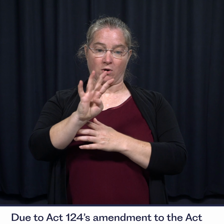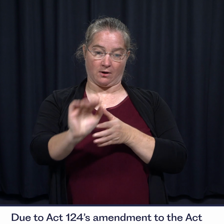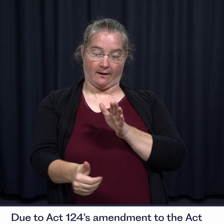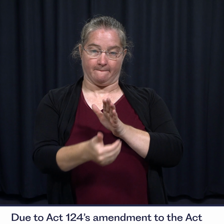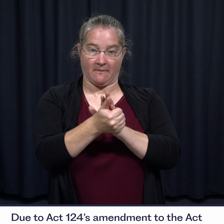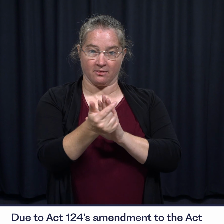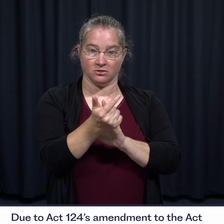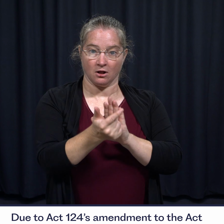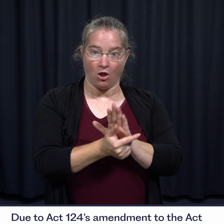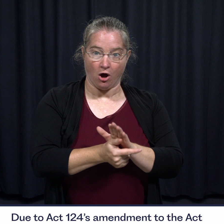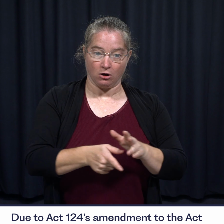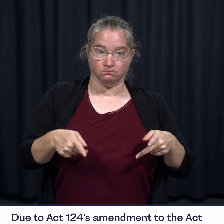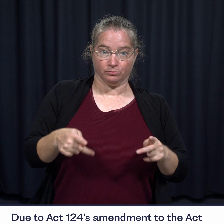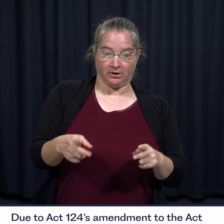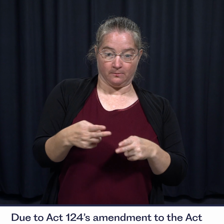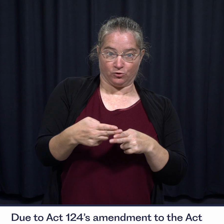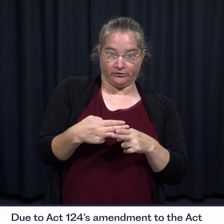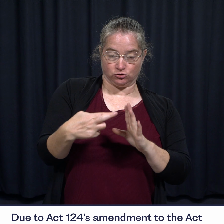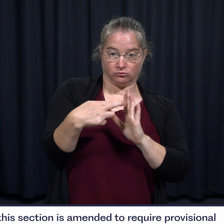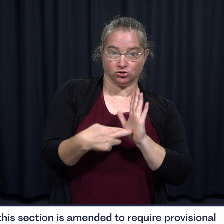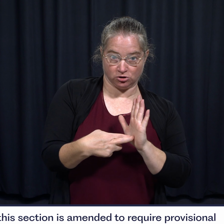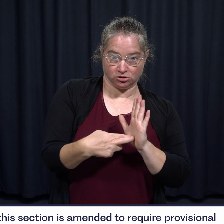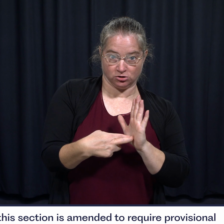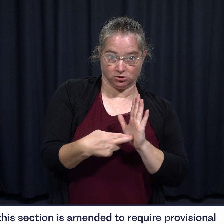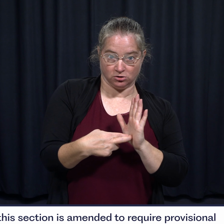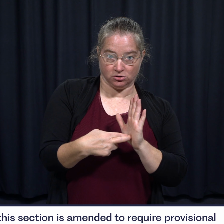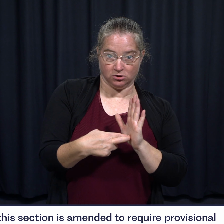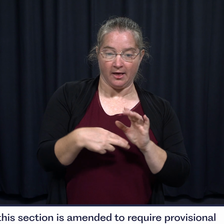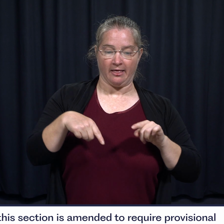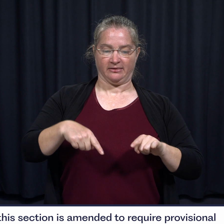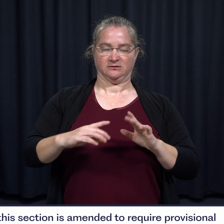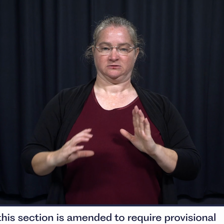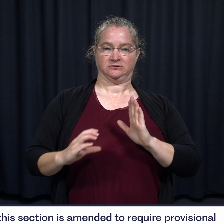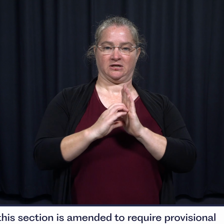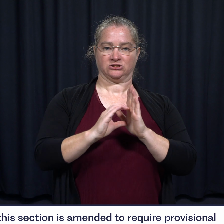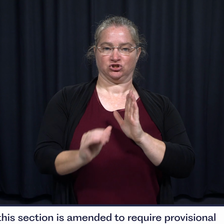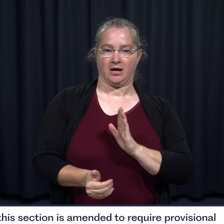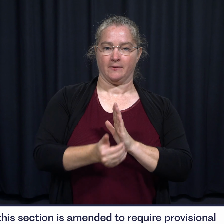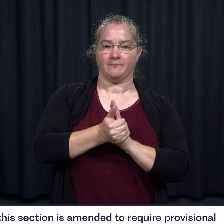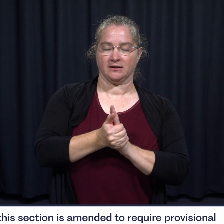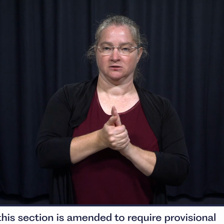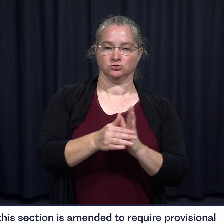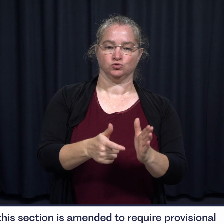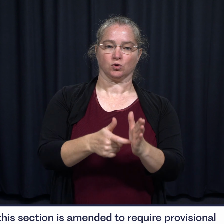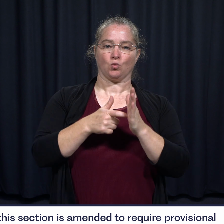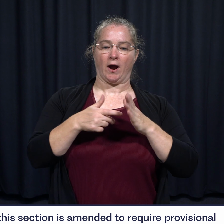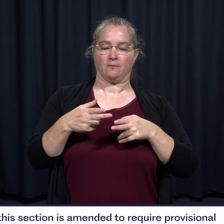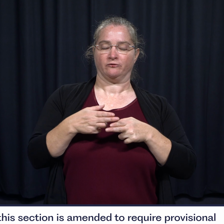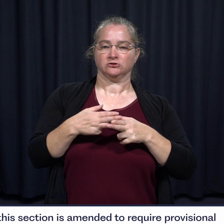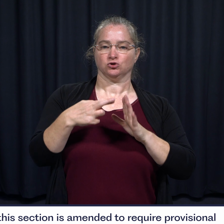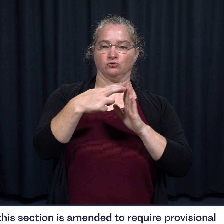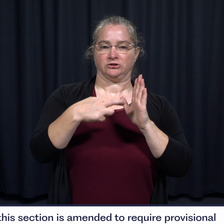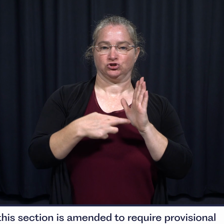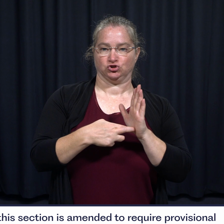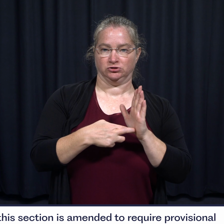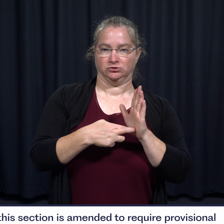to allow for provisional registration, this section is amended to require provisional registrants to notify the